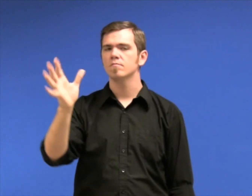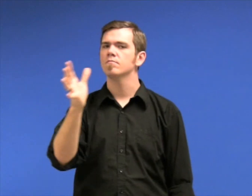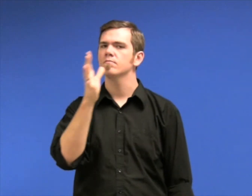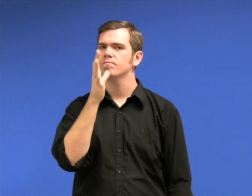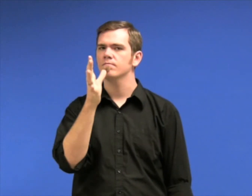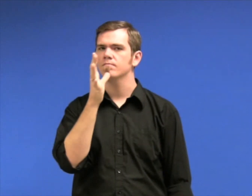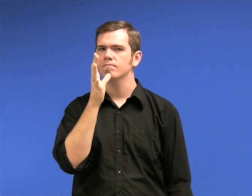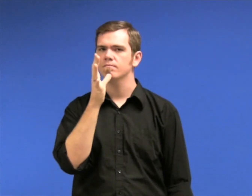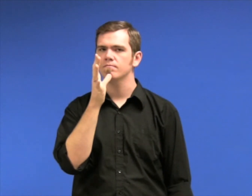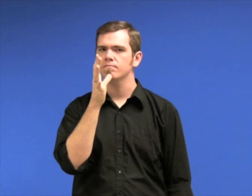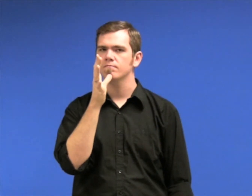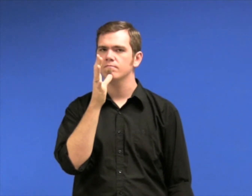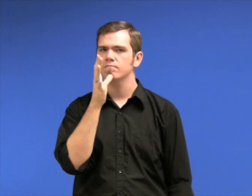we have mom,